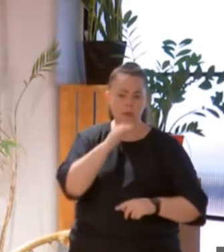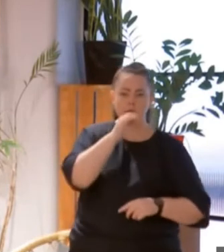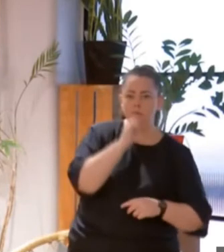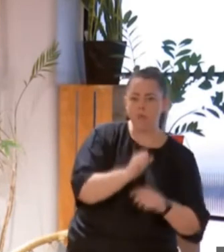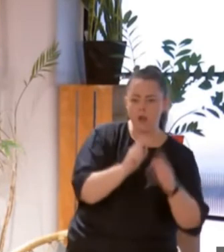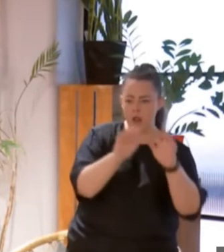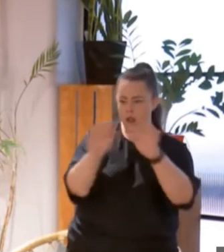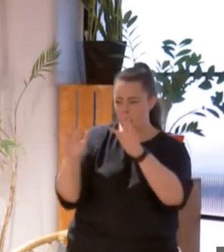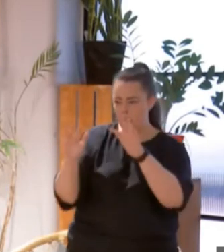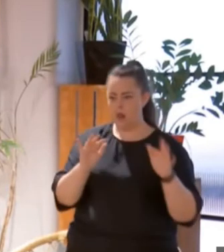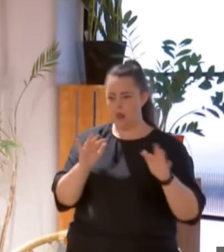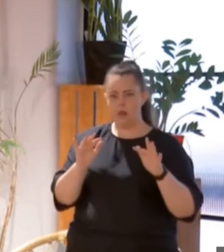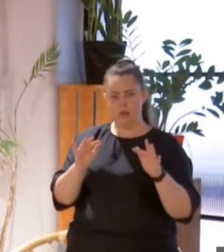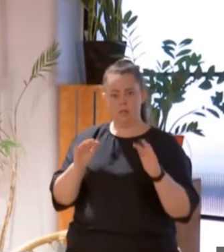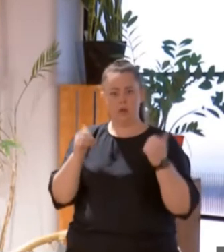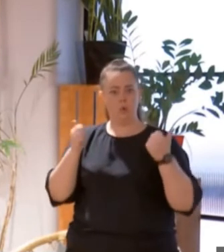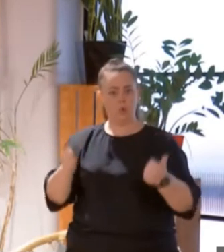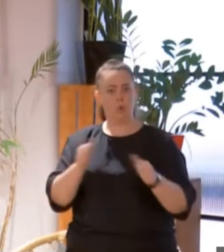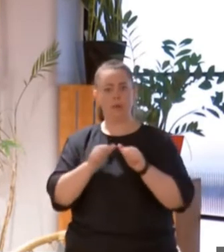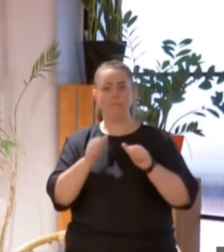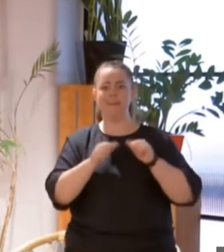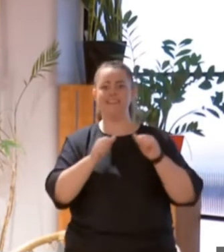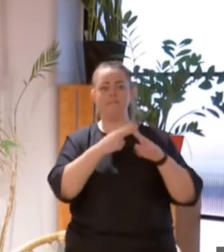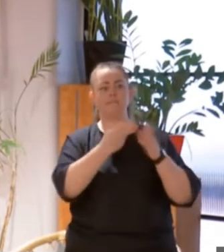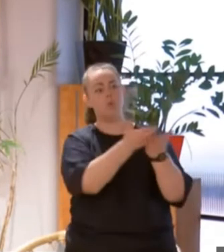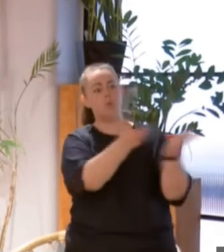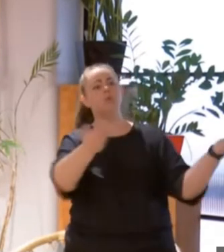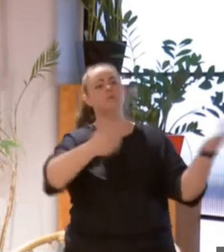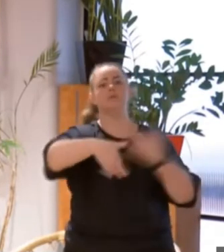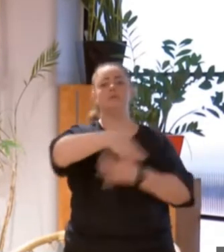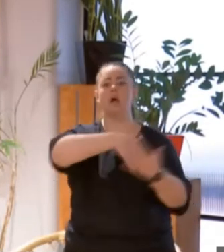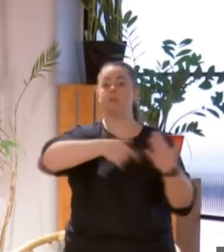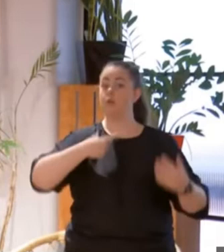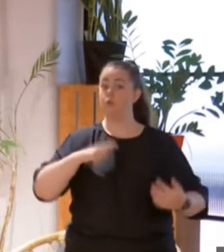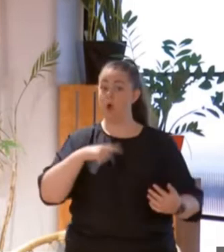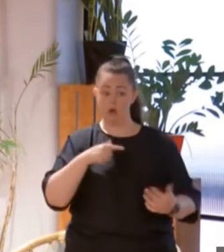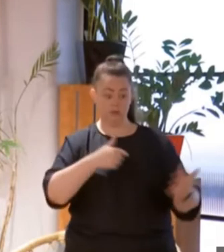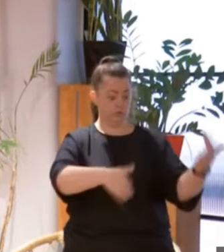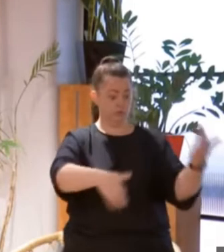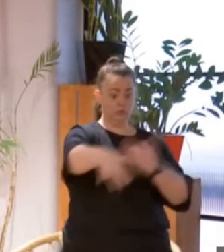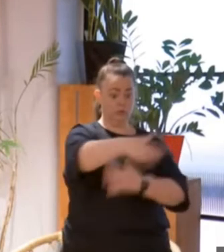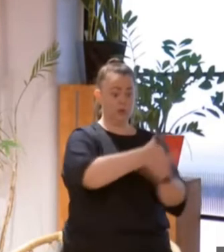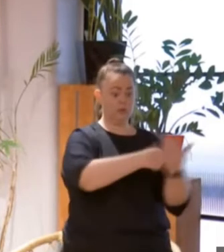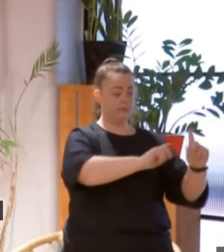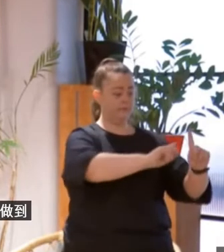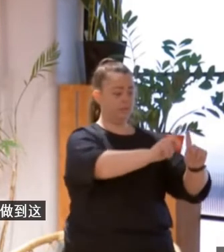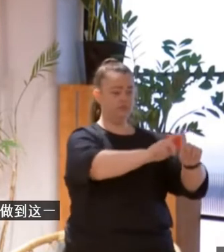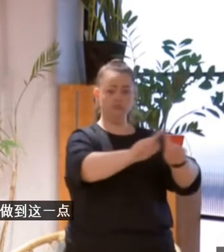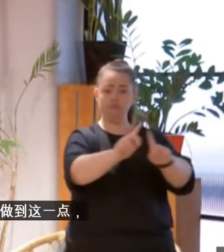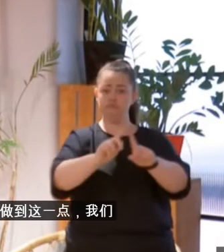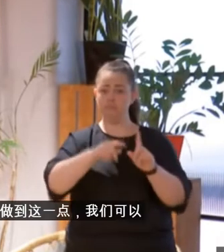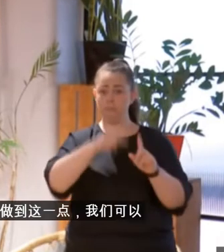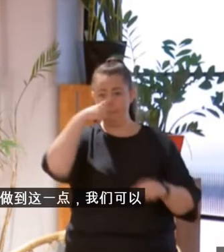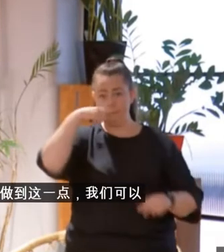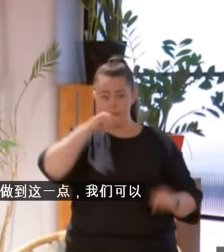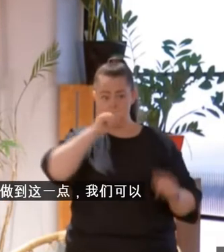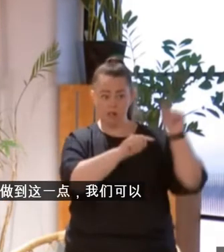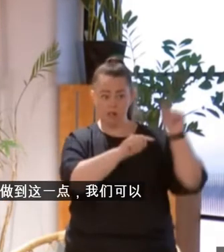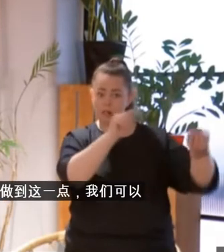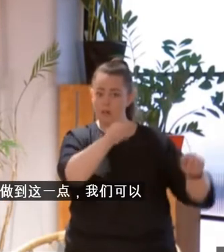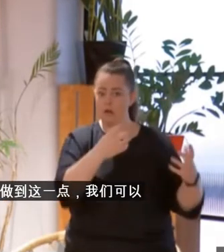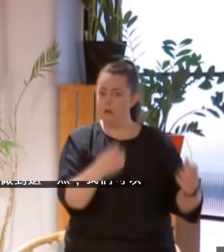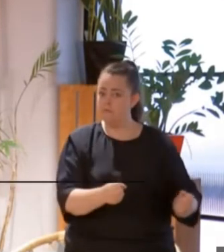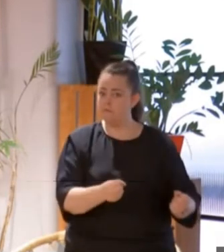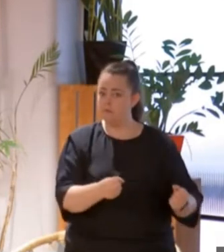to very much as closely as possible represent the people of our state. And the more we can do that, the more we can